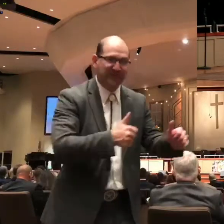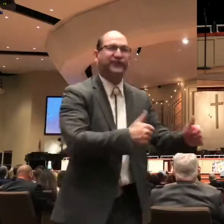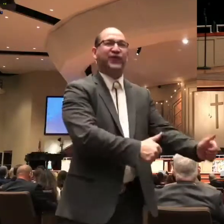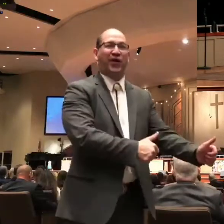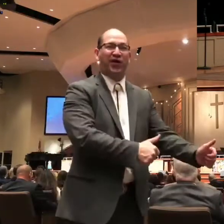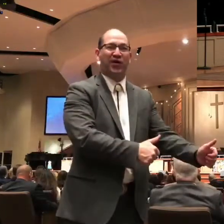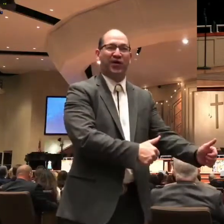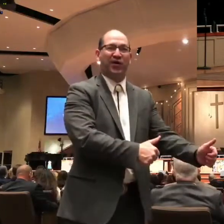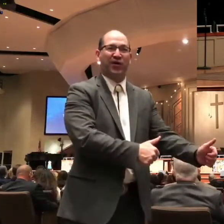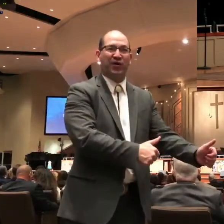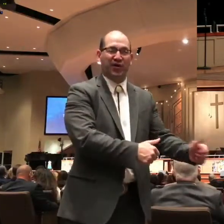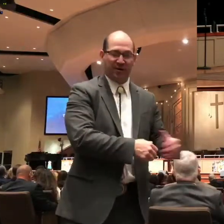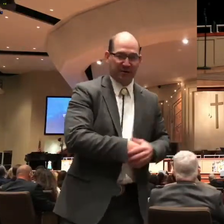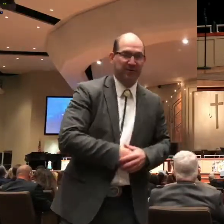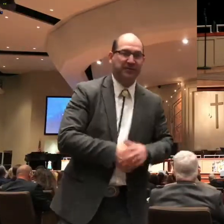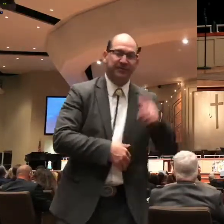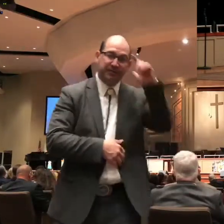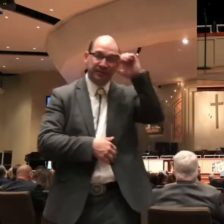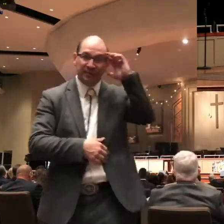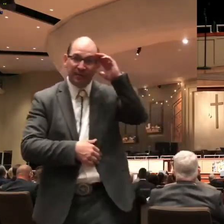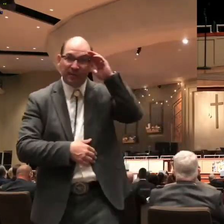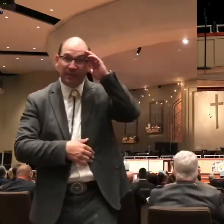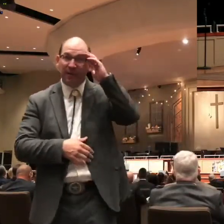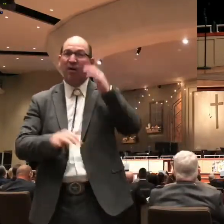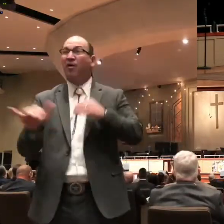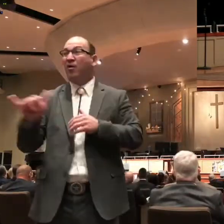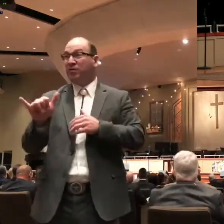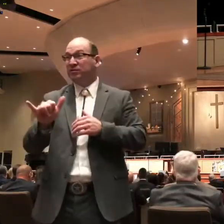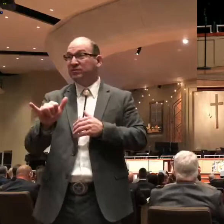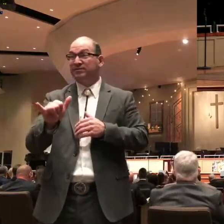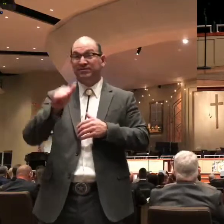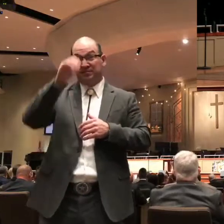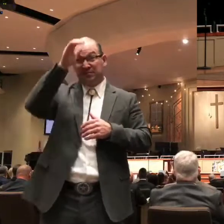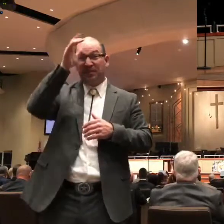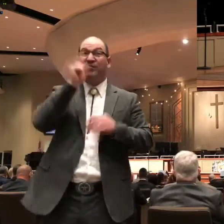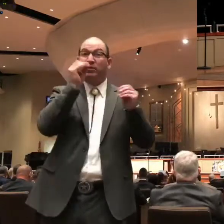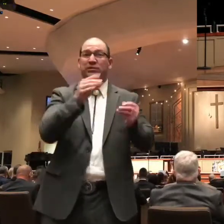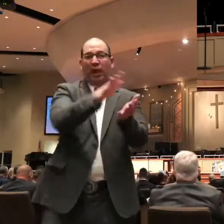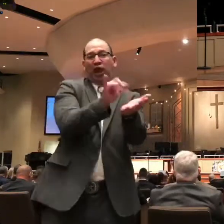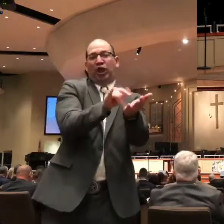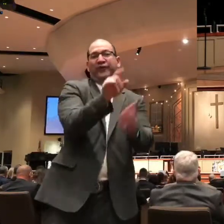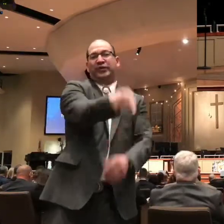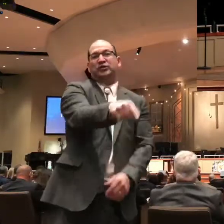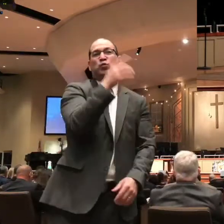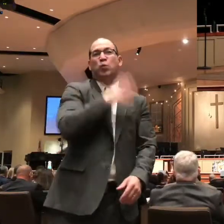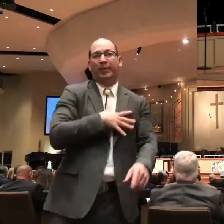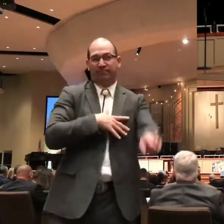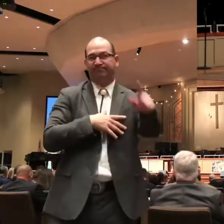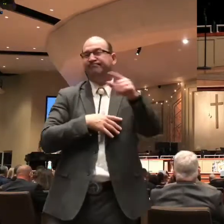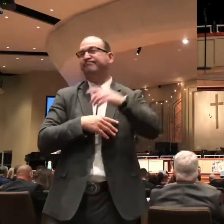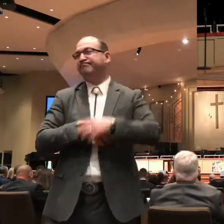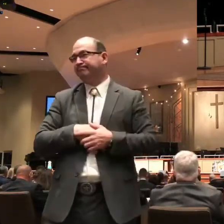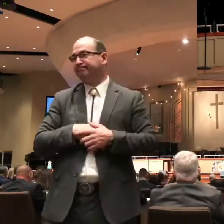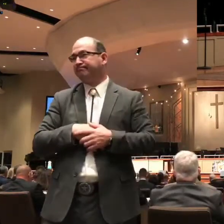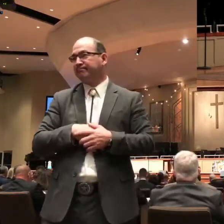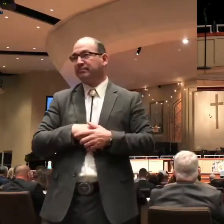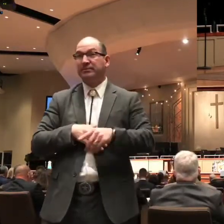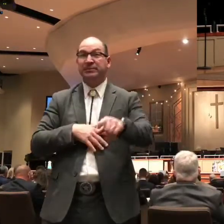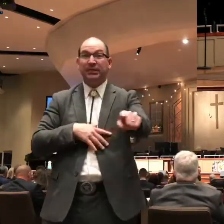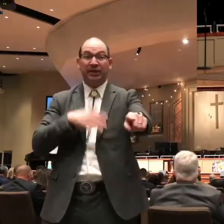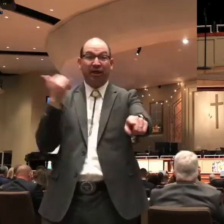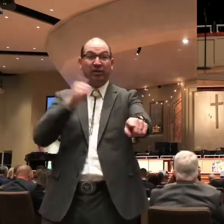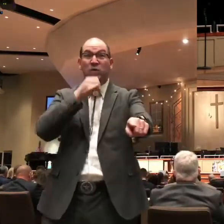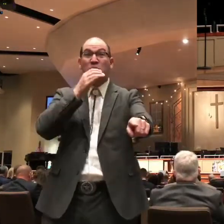will. And notice, not only were they trapped, but they were victimized. They were victimized. The Bible says that these silly women,